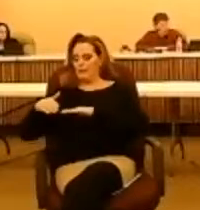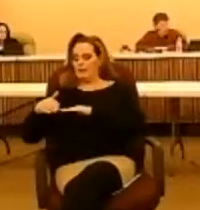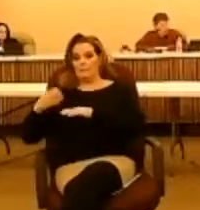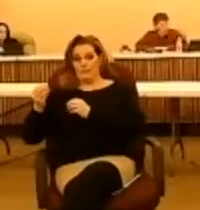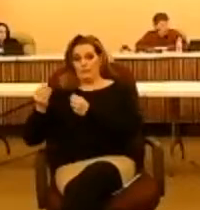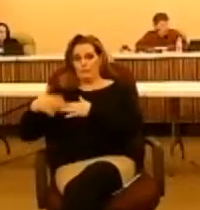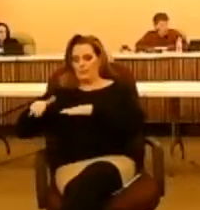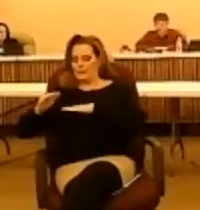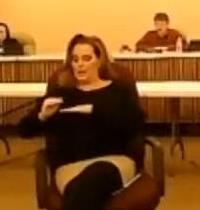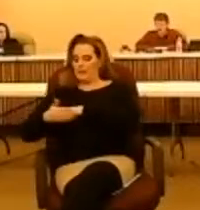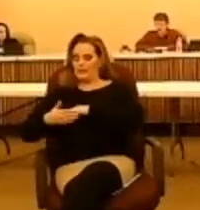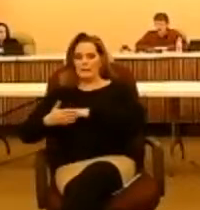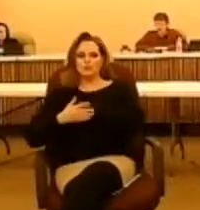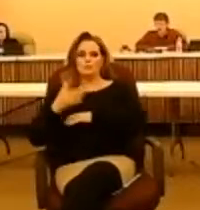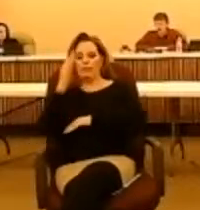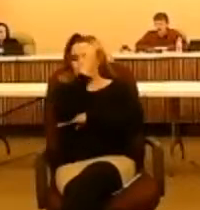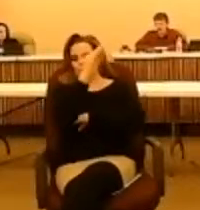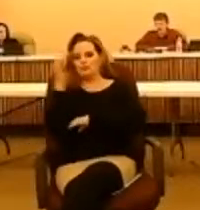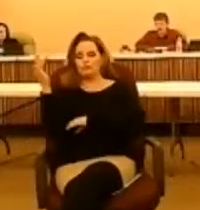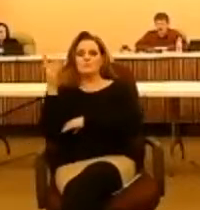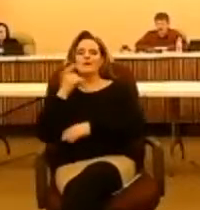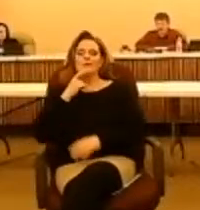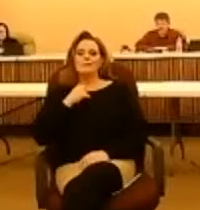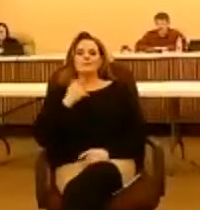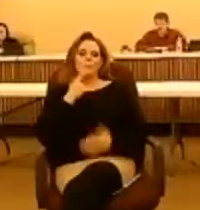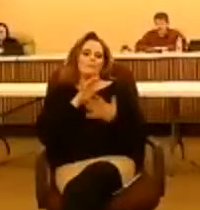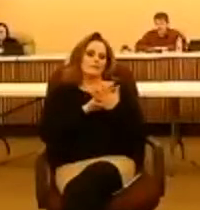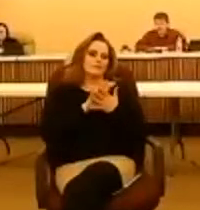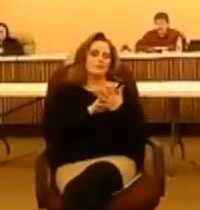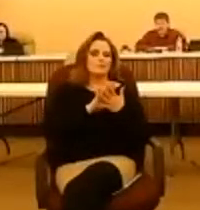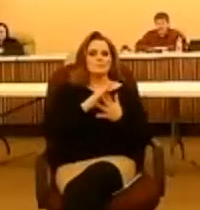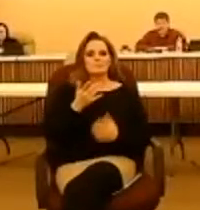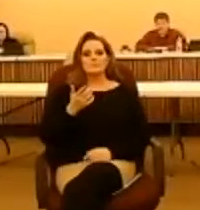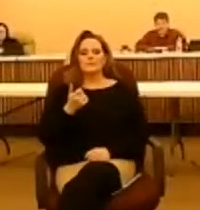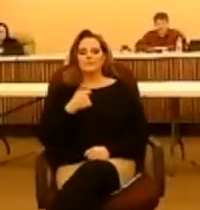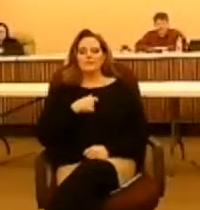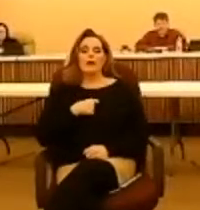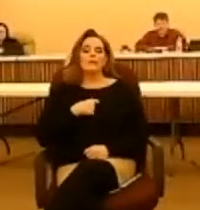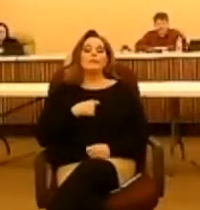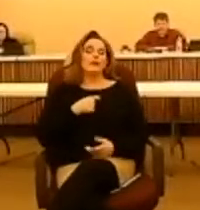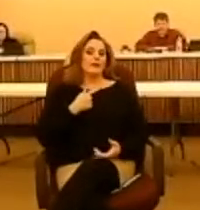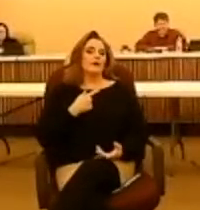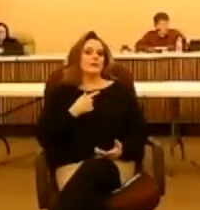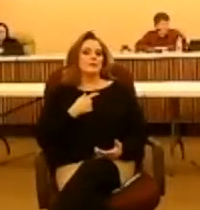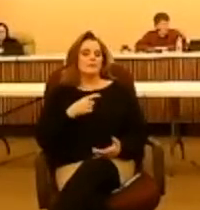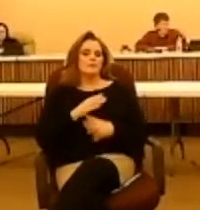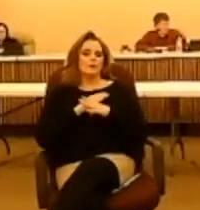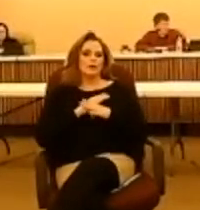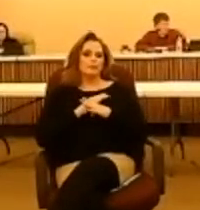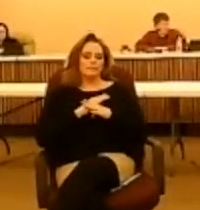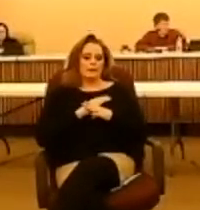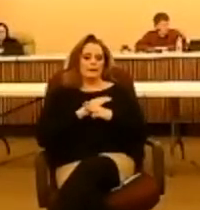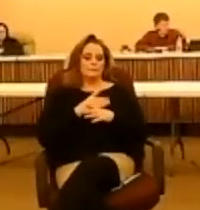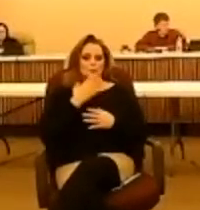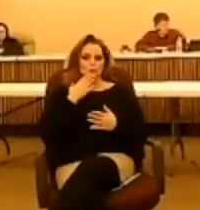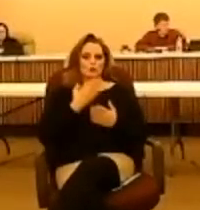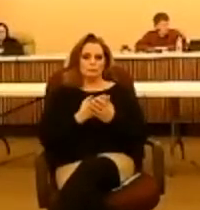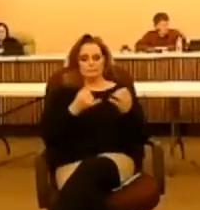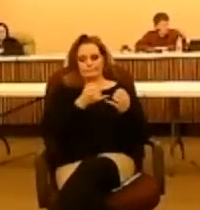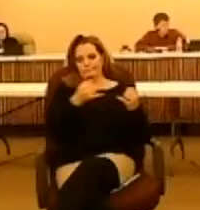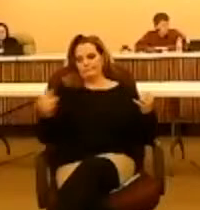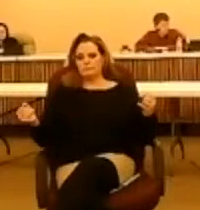provide screening. You know, they're mature trees and provide good screening for the existing historic